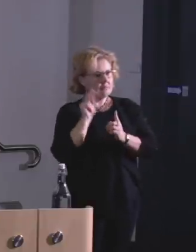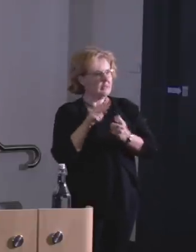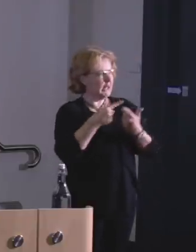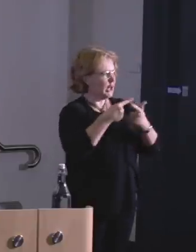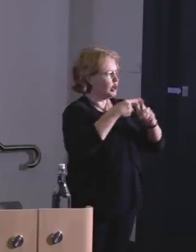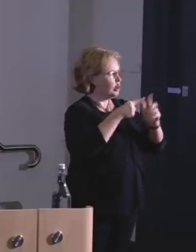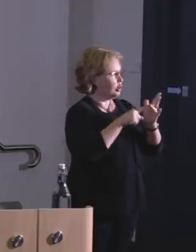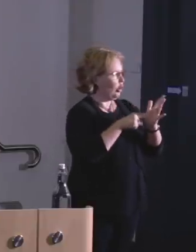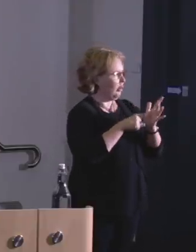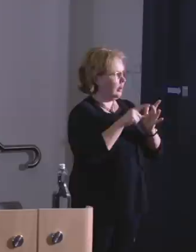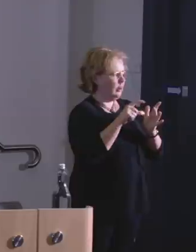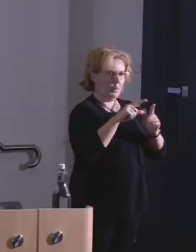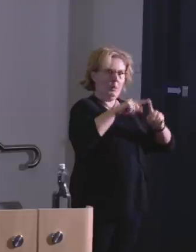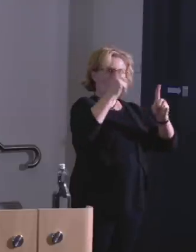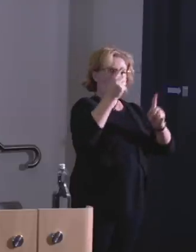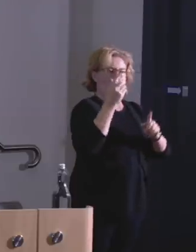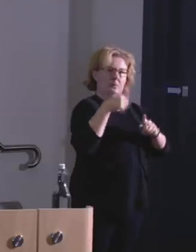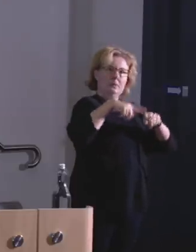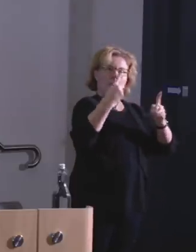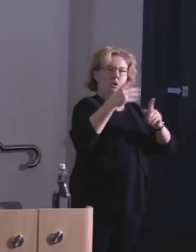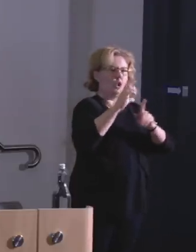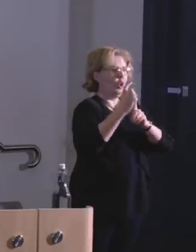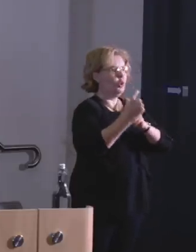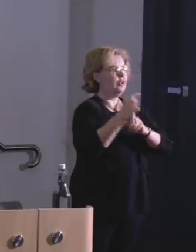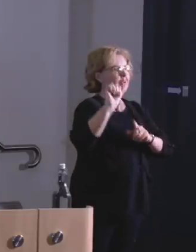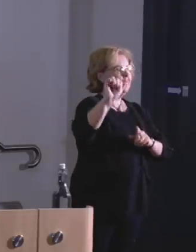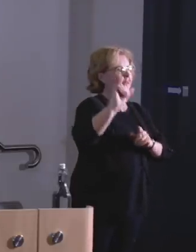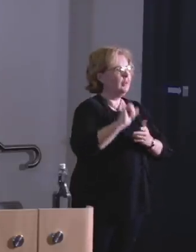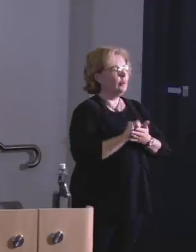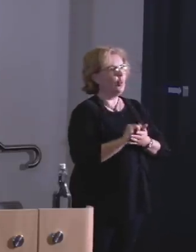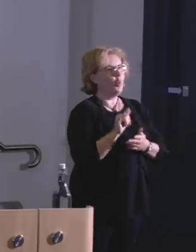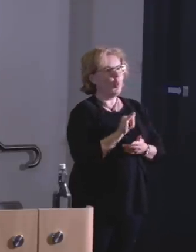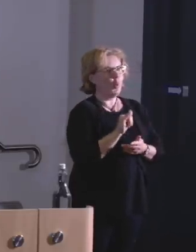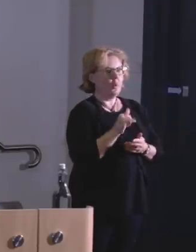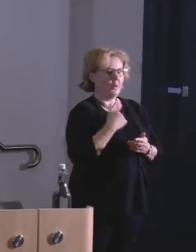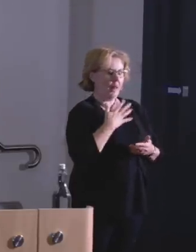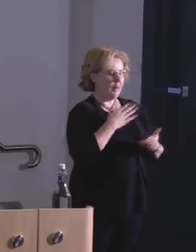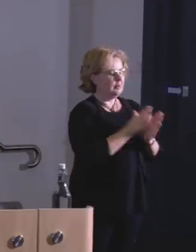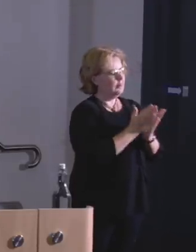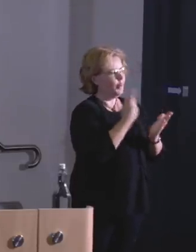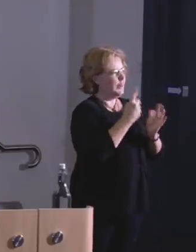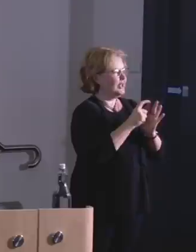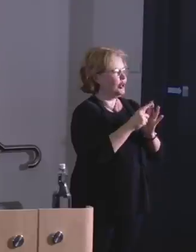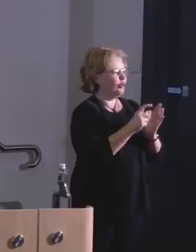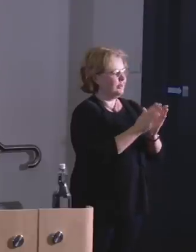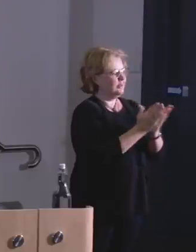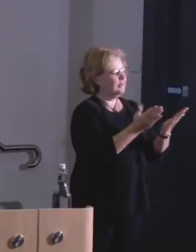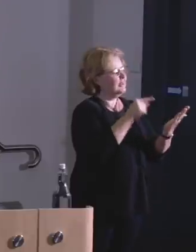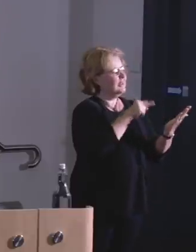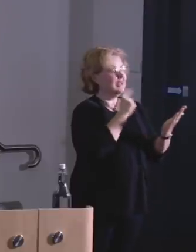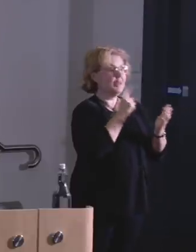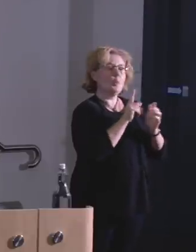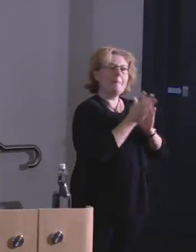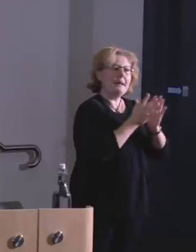exotic. I like one definition by one of the dictionaries that says, you know, the meaning of